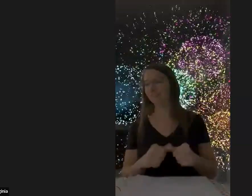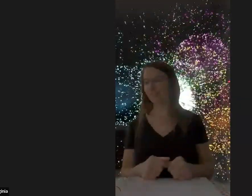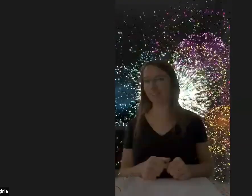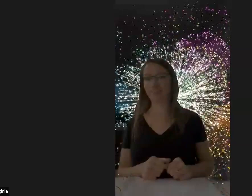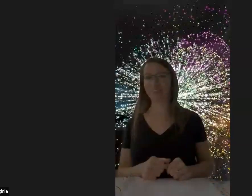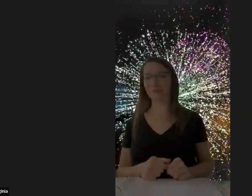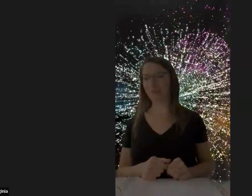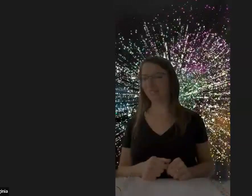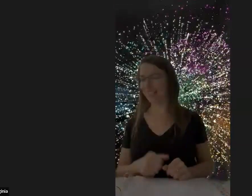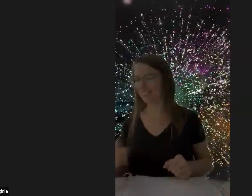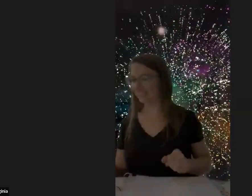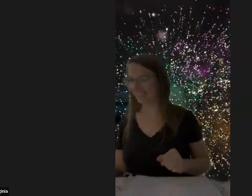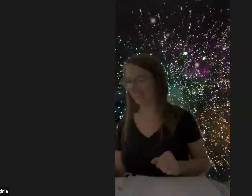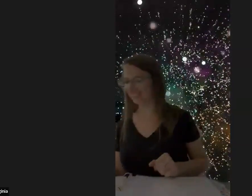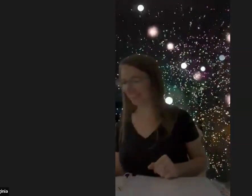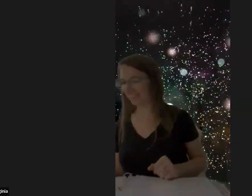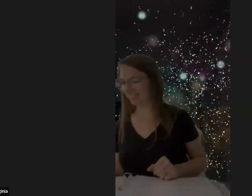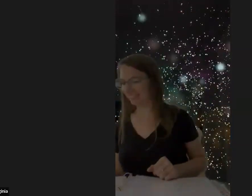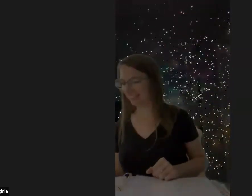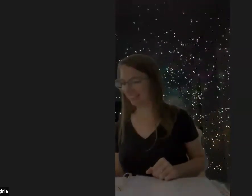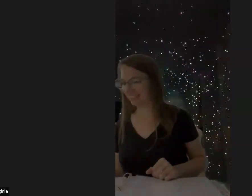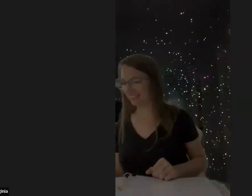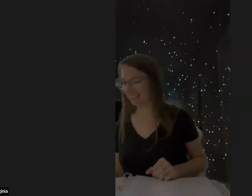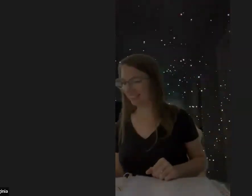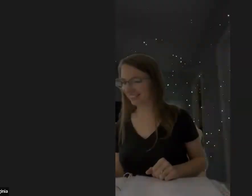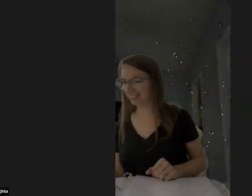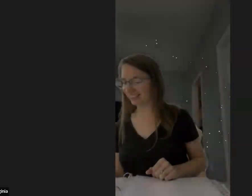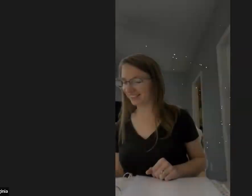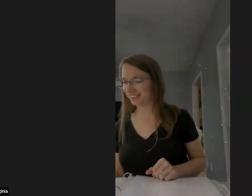Okay, I'm tired. Yes. All right. Uh,